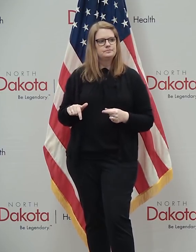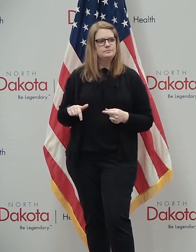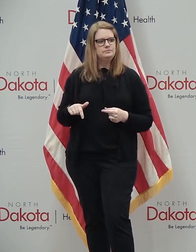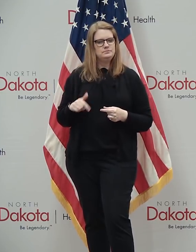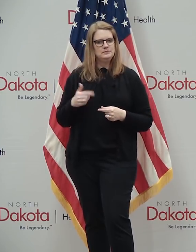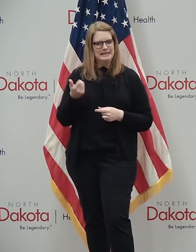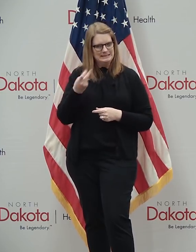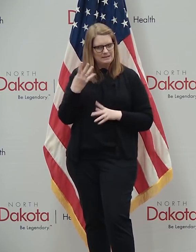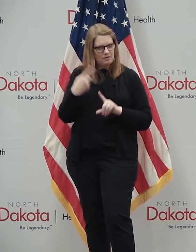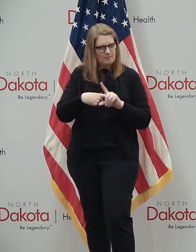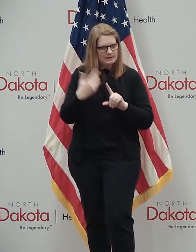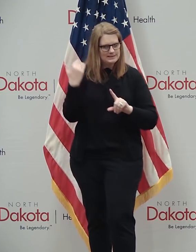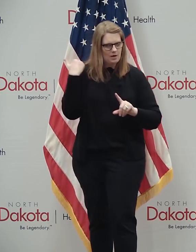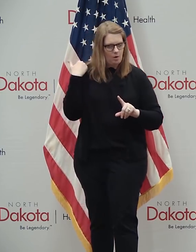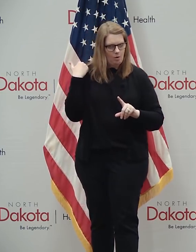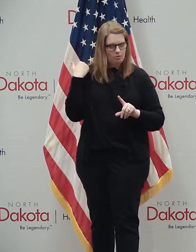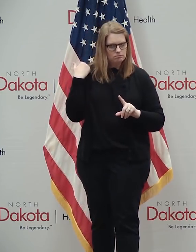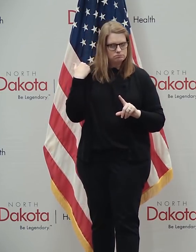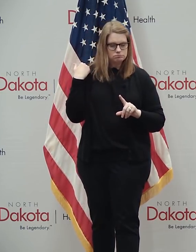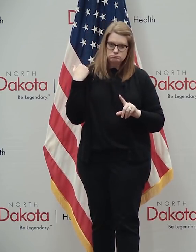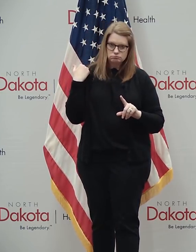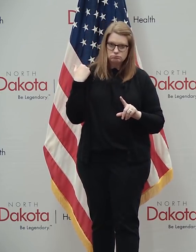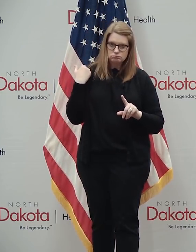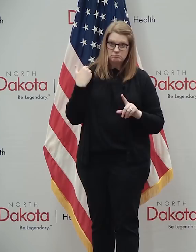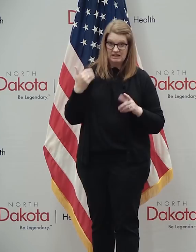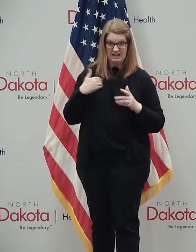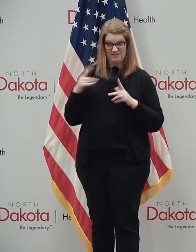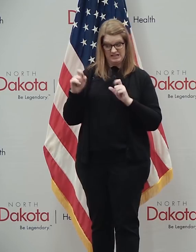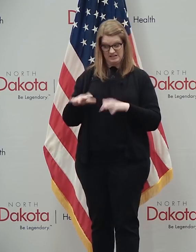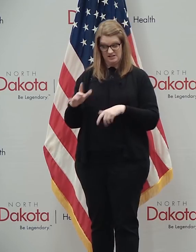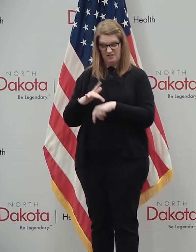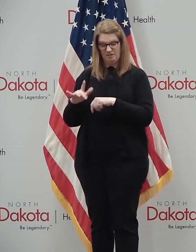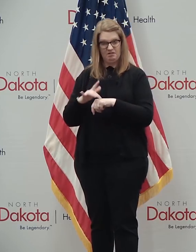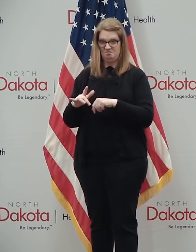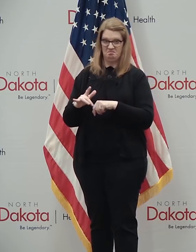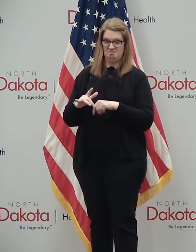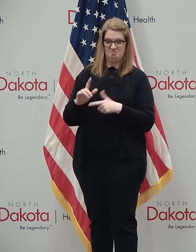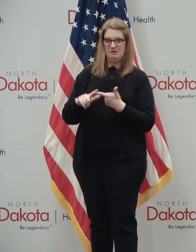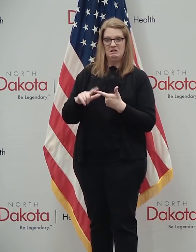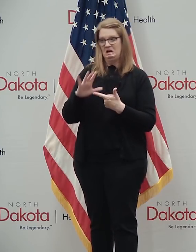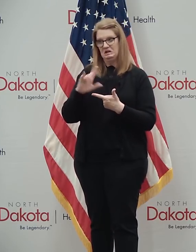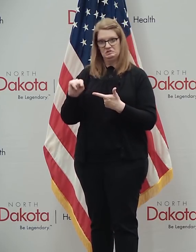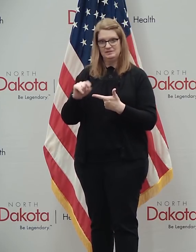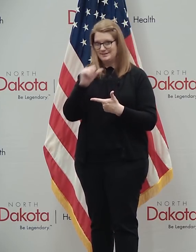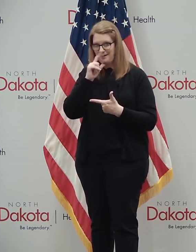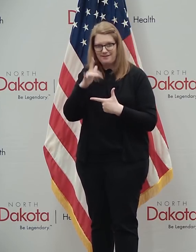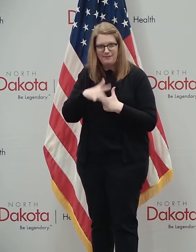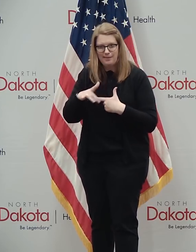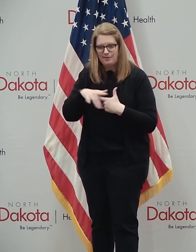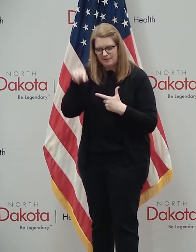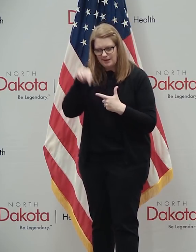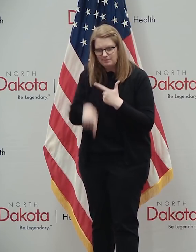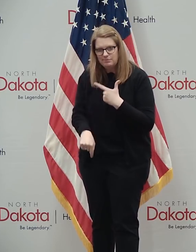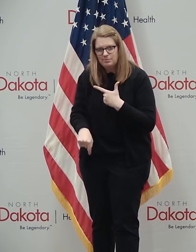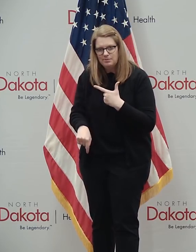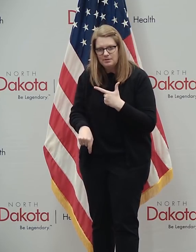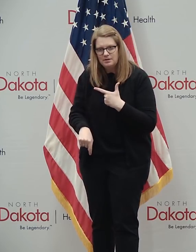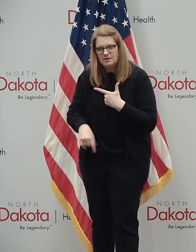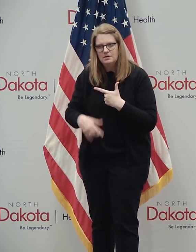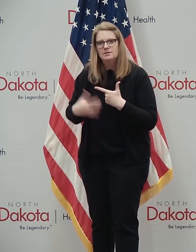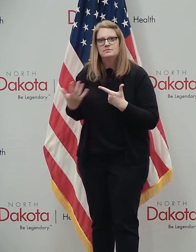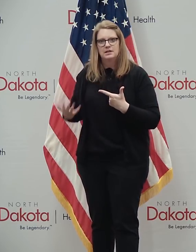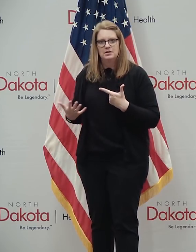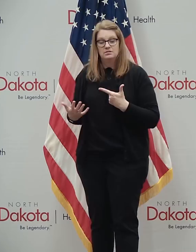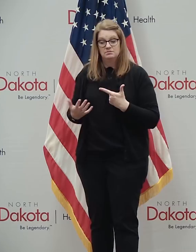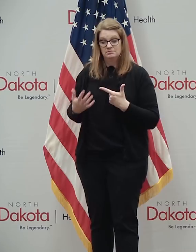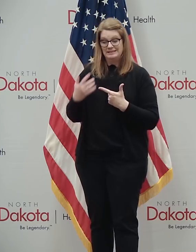several months ago, we did not have testing capacity. We didn't have contact tracing capacity. We didn't know what we know, the things we